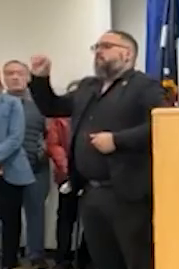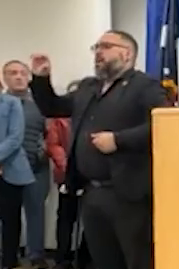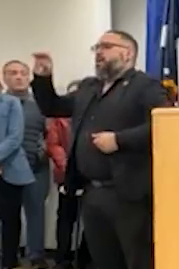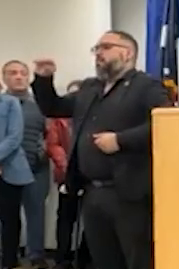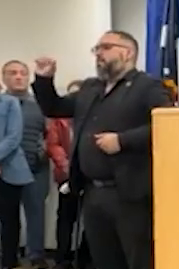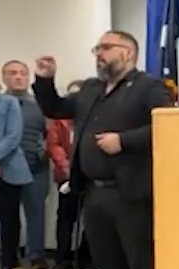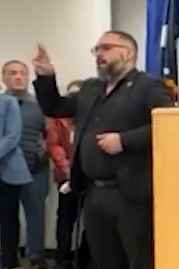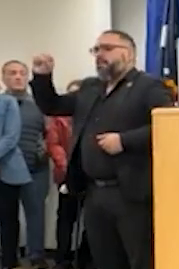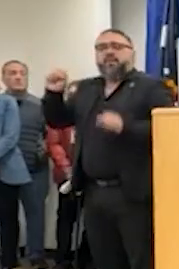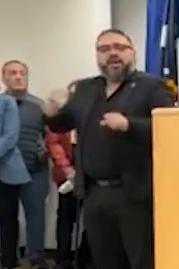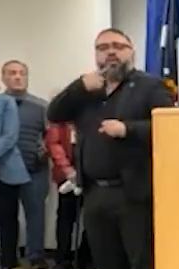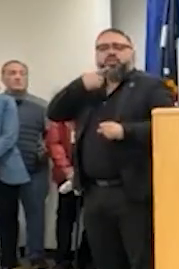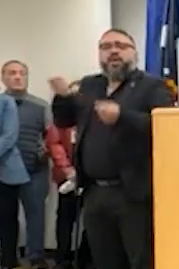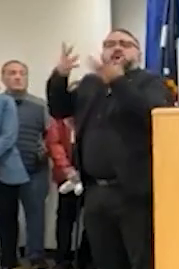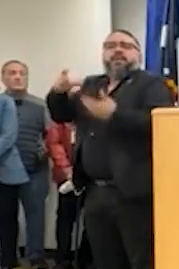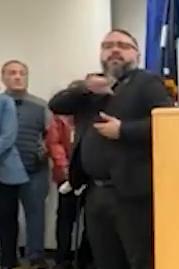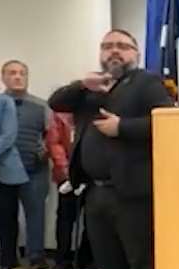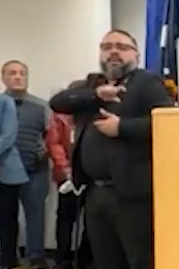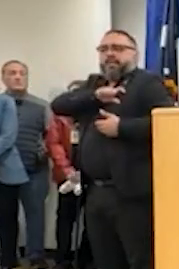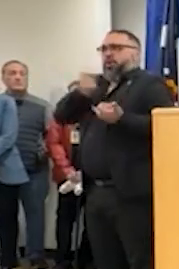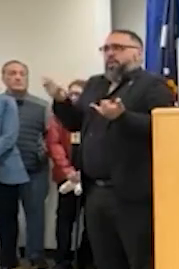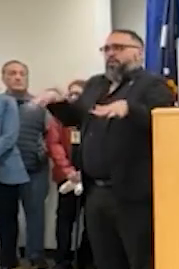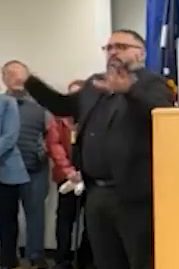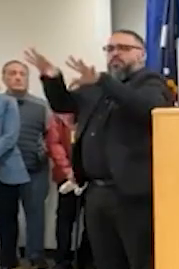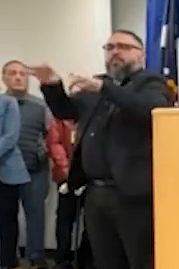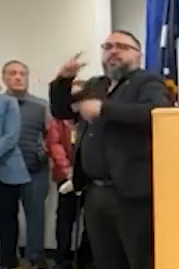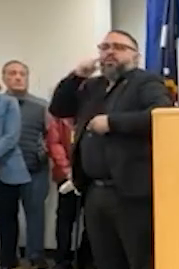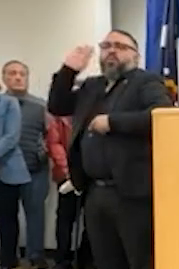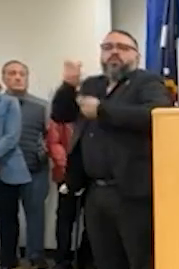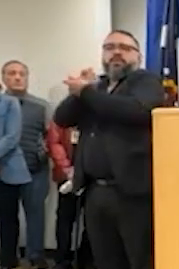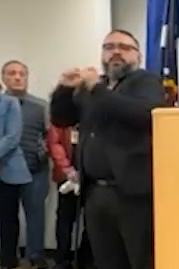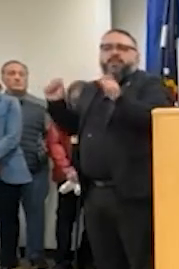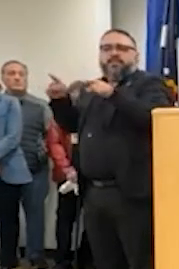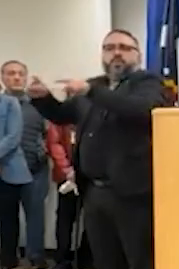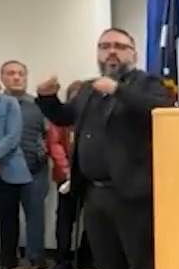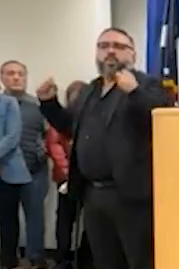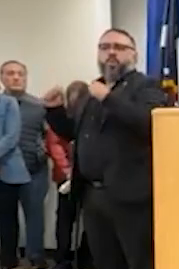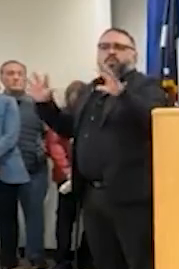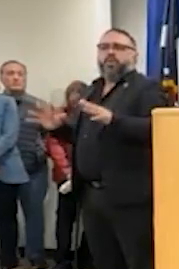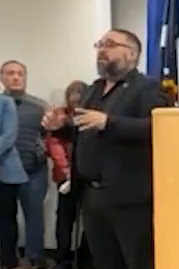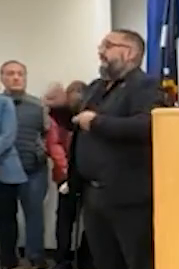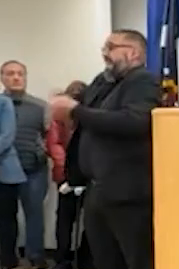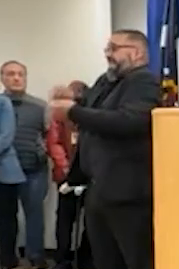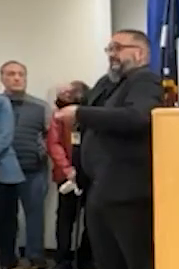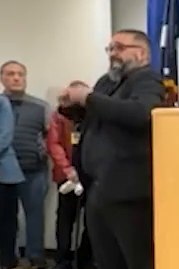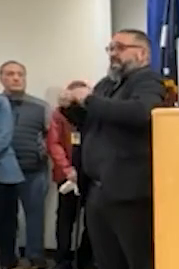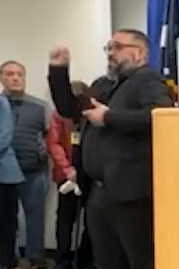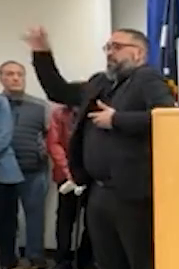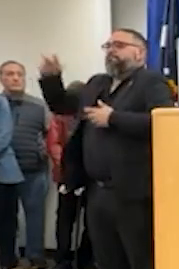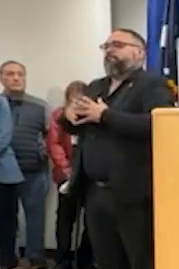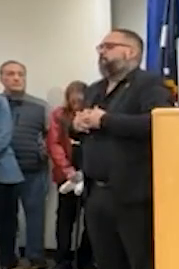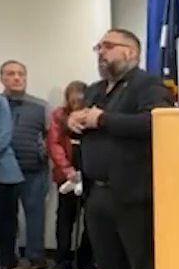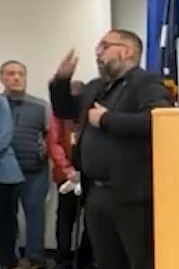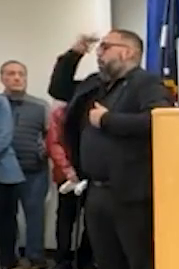officers or units are right now making sure that San Antonio is still going to stay safe through the cold weather? No, not exactly. We don't give those numbers out